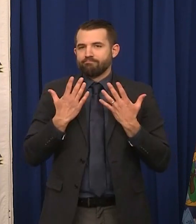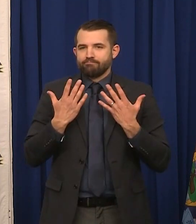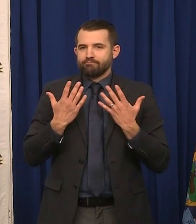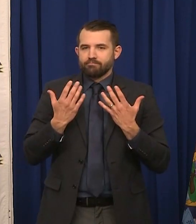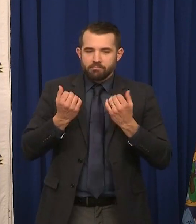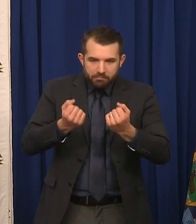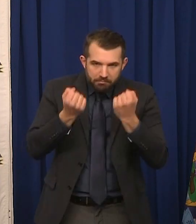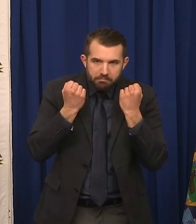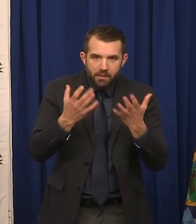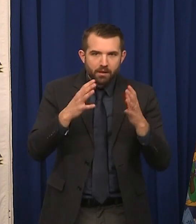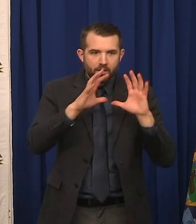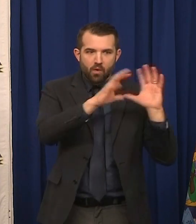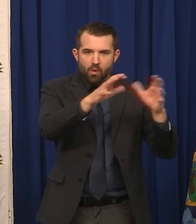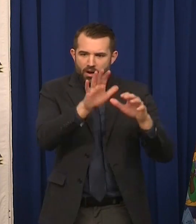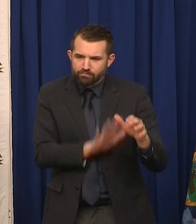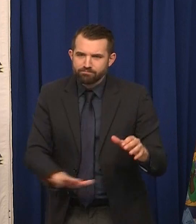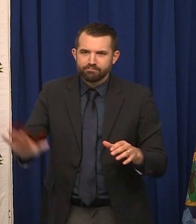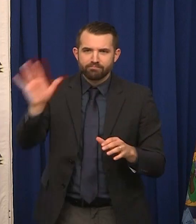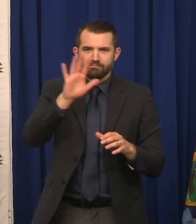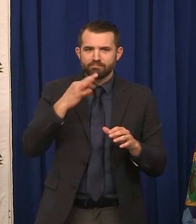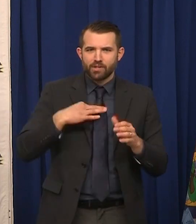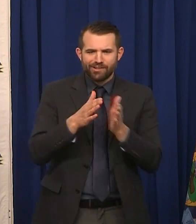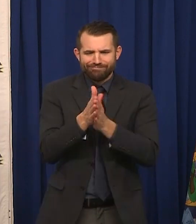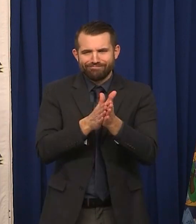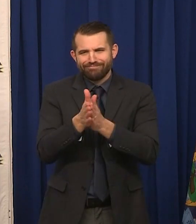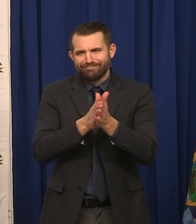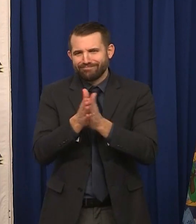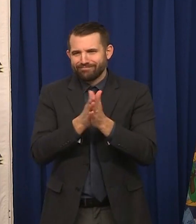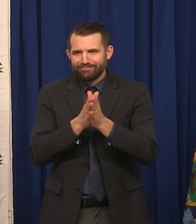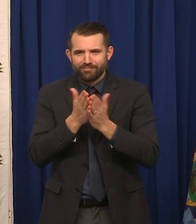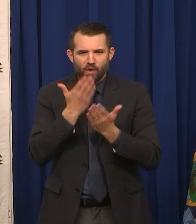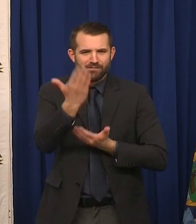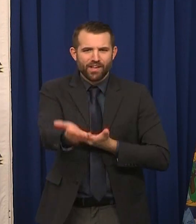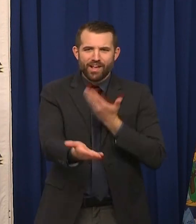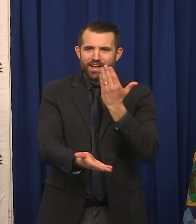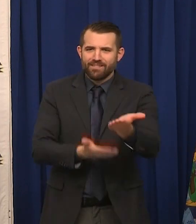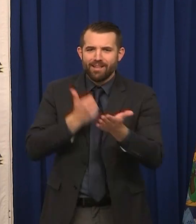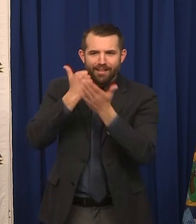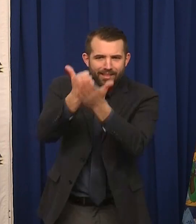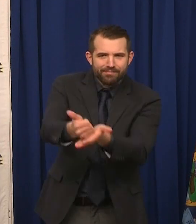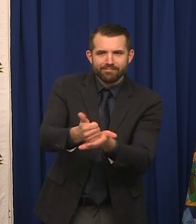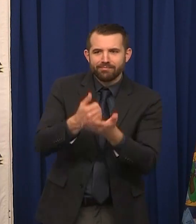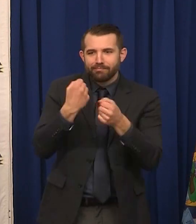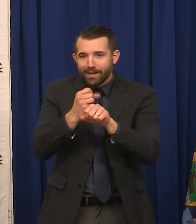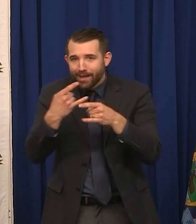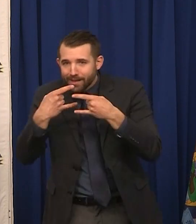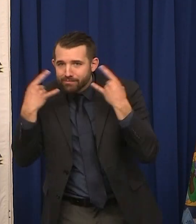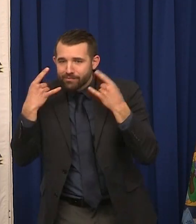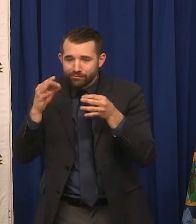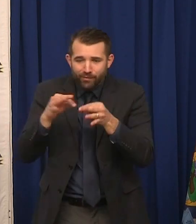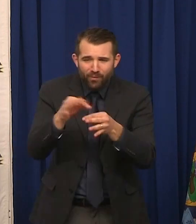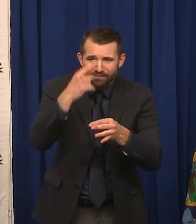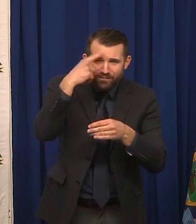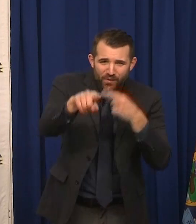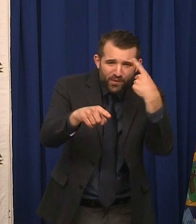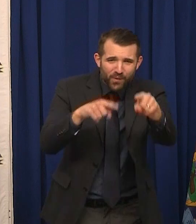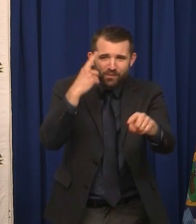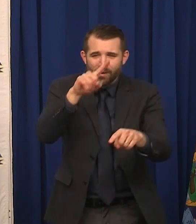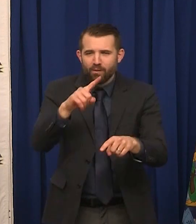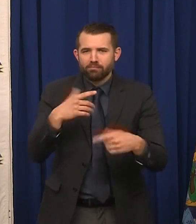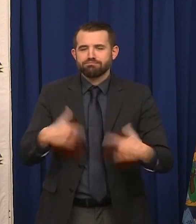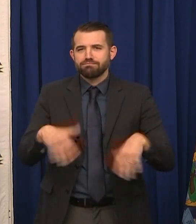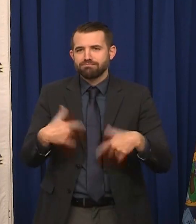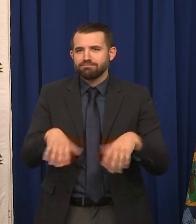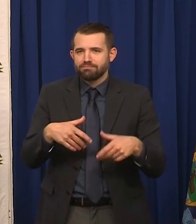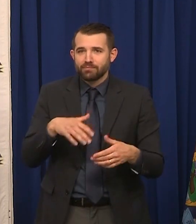different groups across the state of Maine have offered assistance in sewing these hand-sewn masks. Everyone from